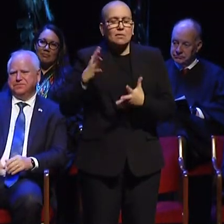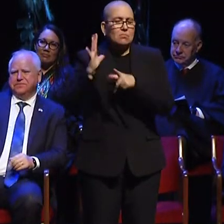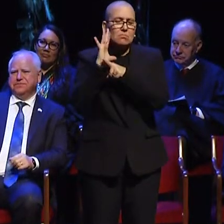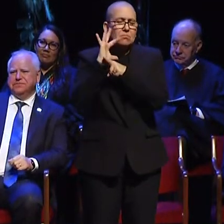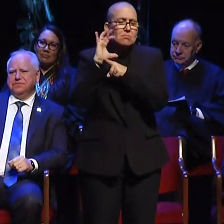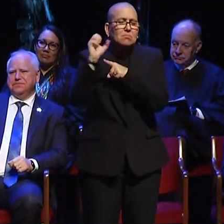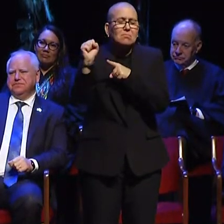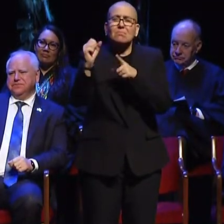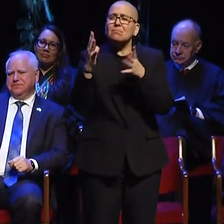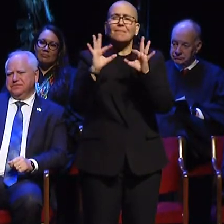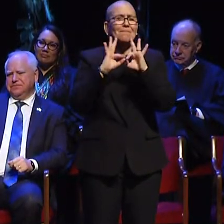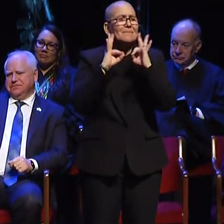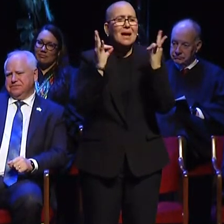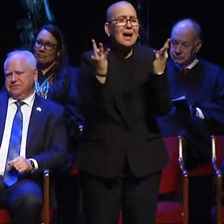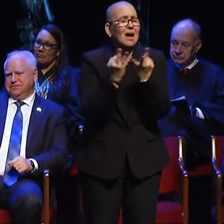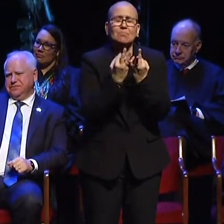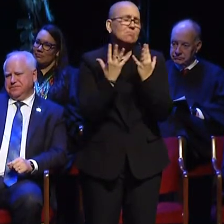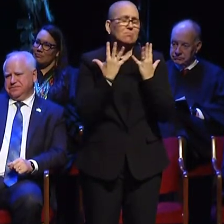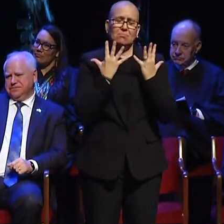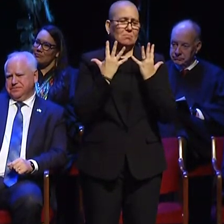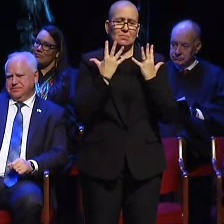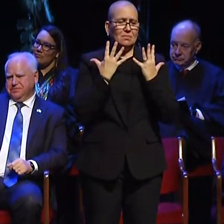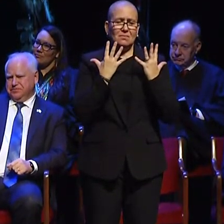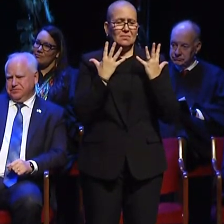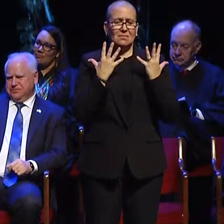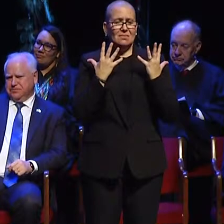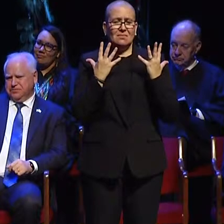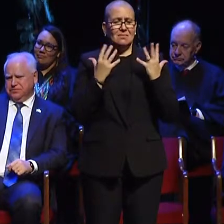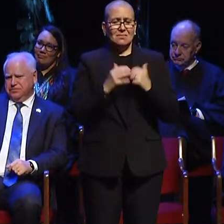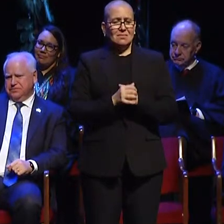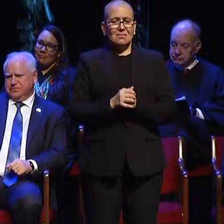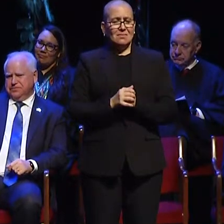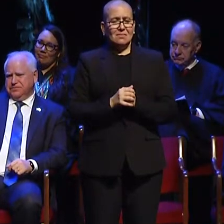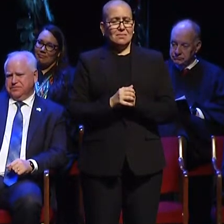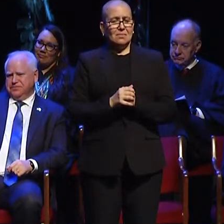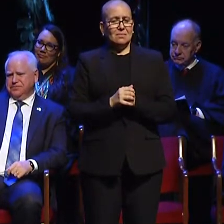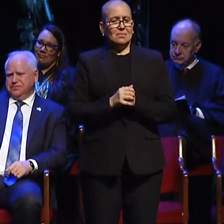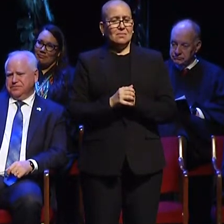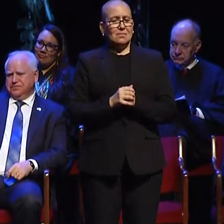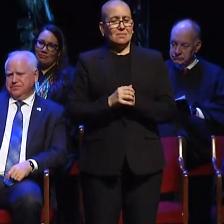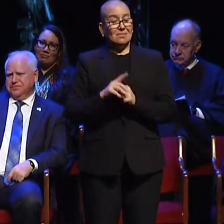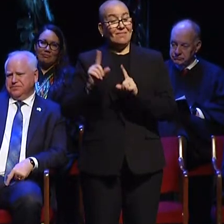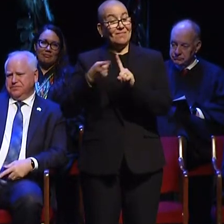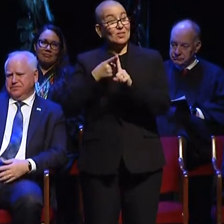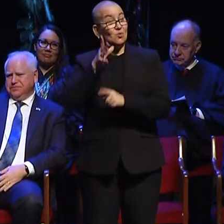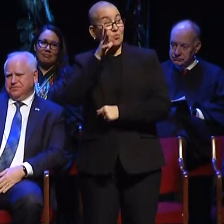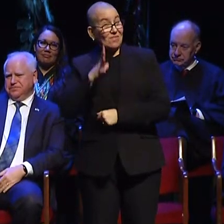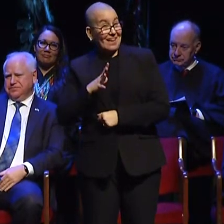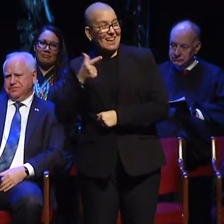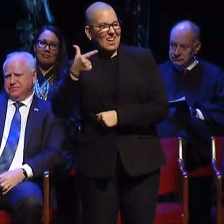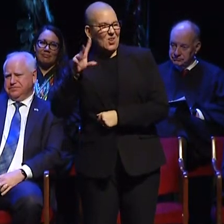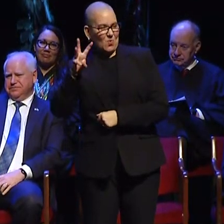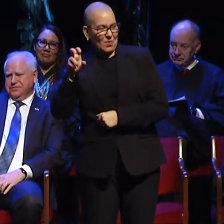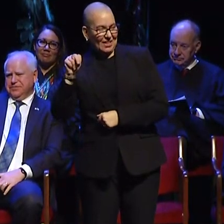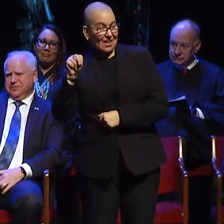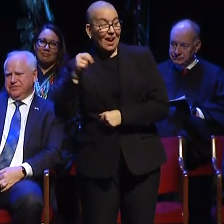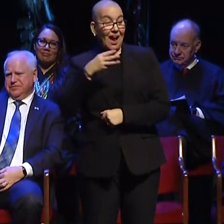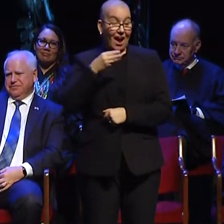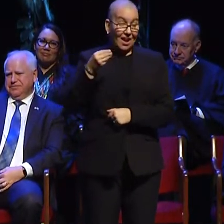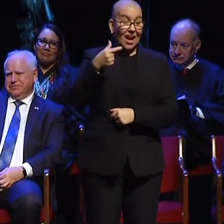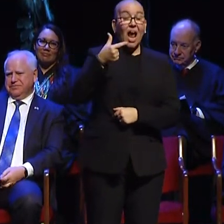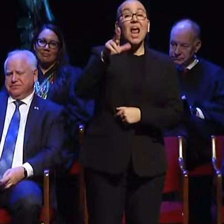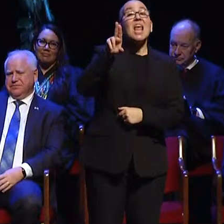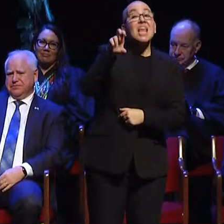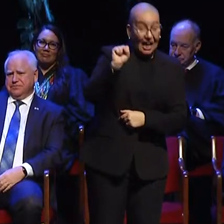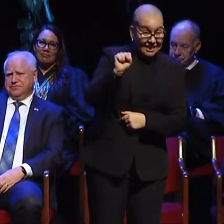of Governor Tim Walz, First Lady Walz, Gus and Hope. We were in this together 4 years ago and we signed up again, and I'm so